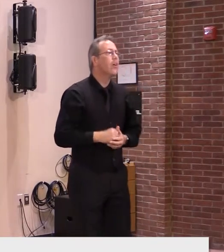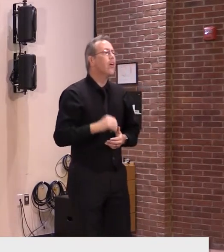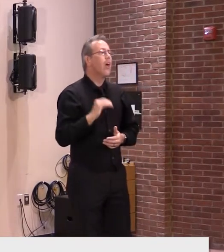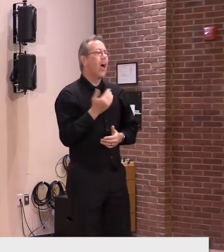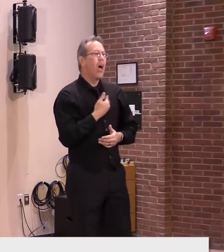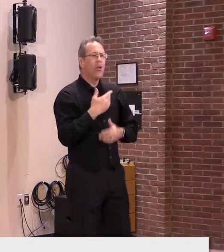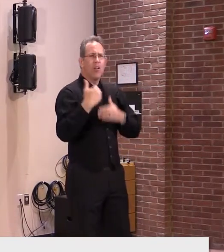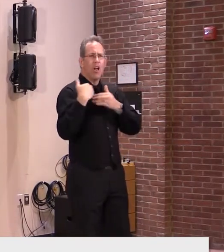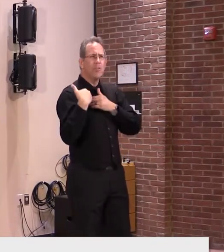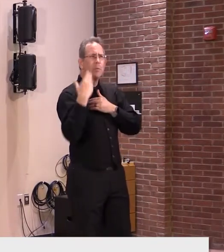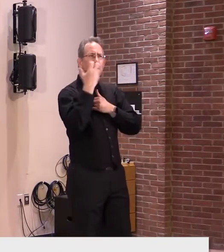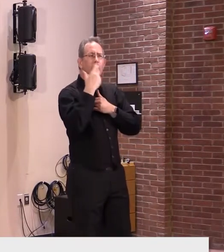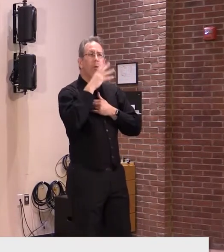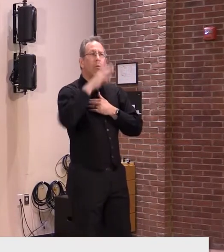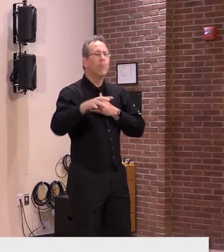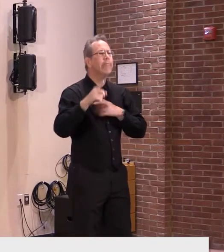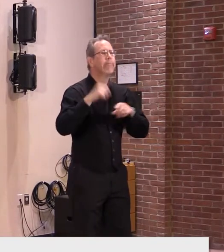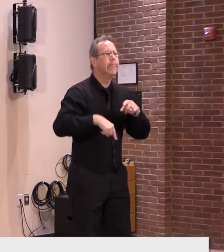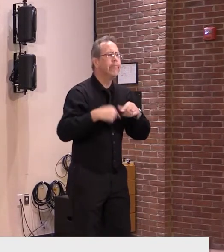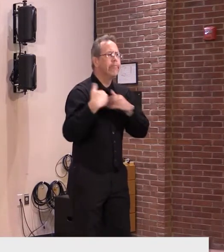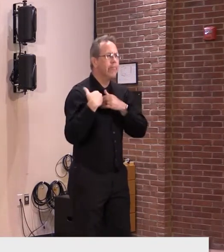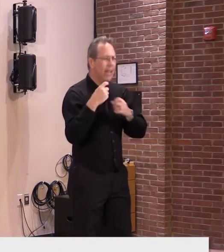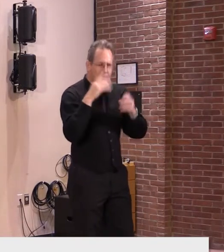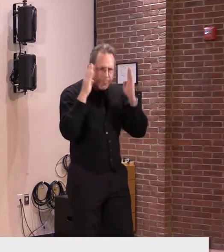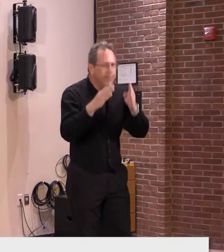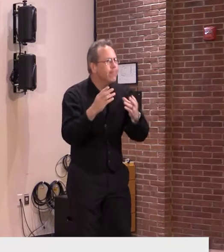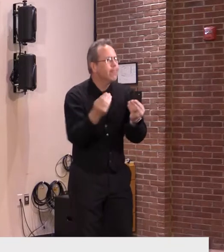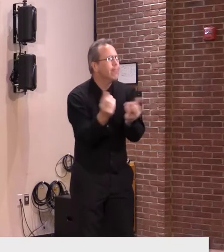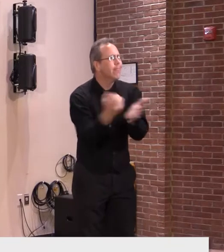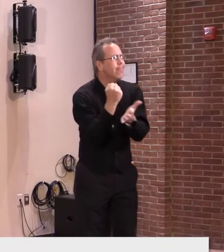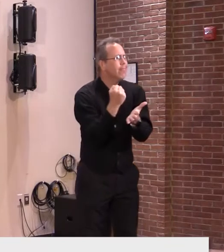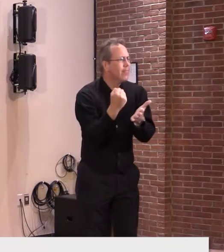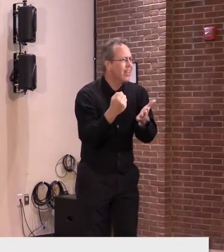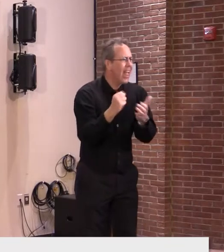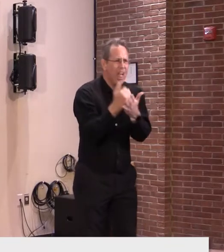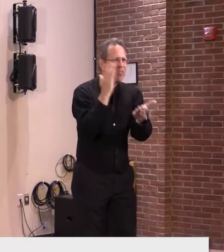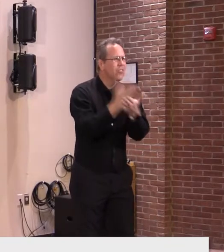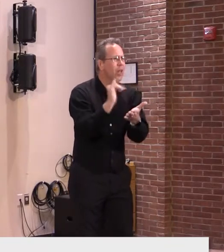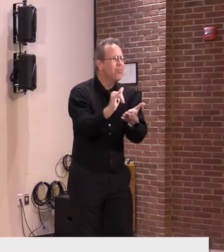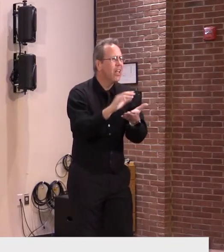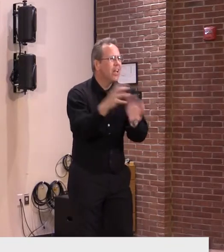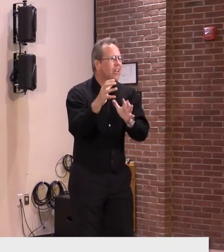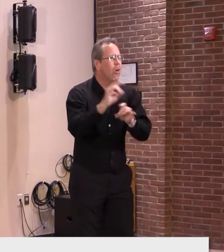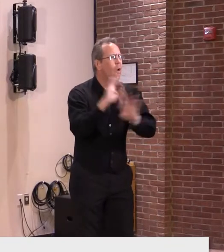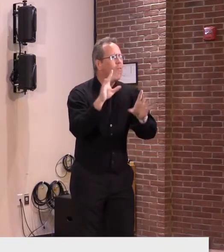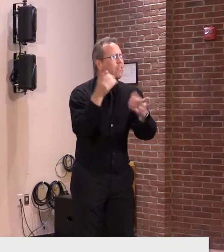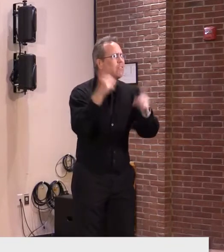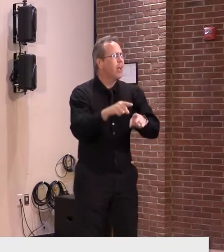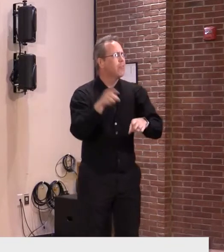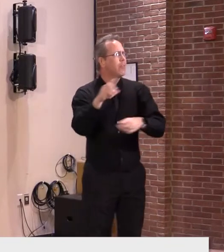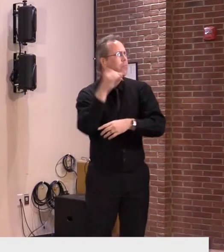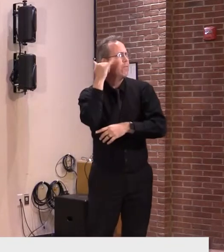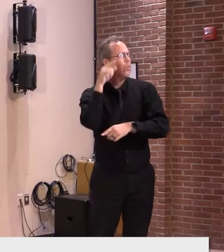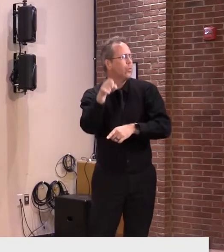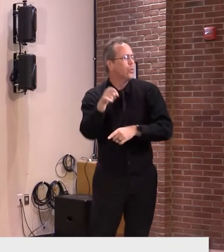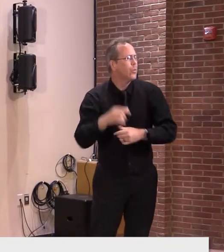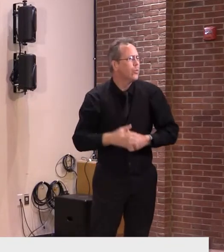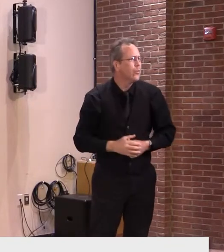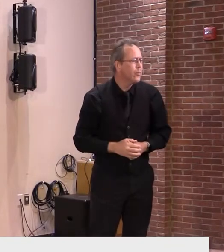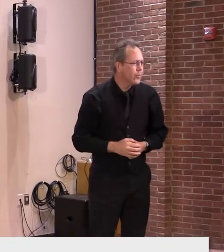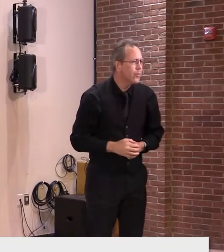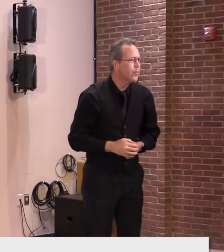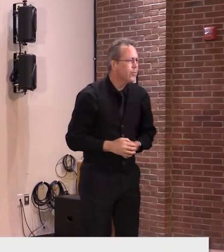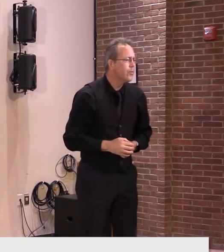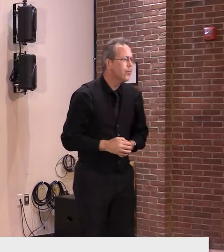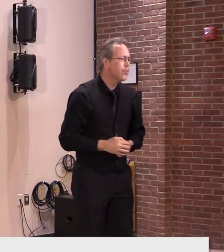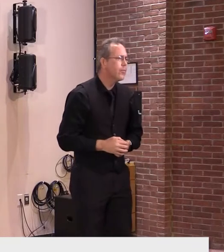those embers when we see them and find ways to stop these horrible acts from happening in the first place. It's